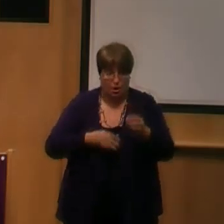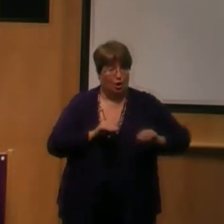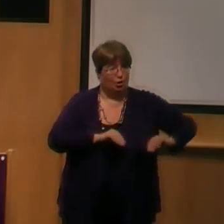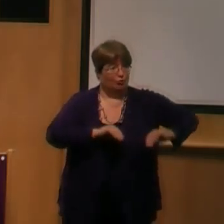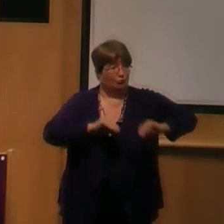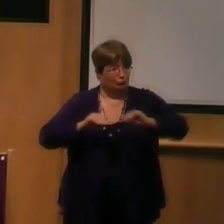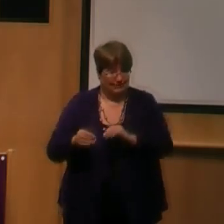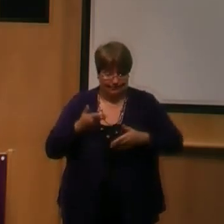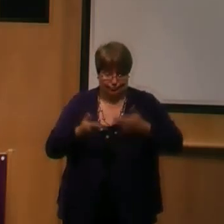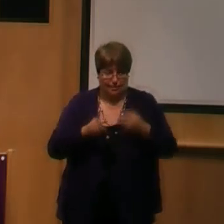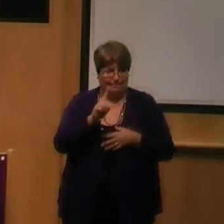Yeah.